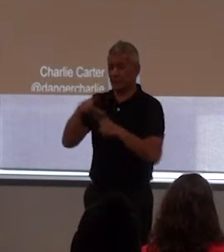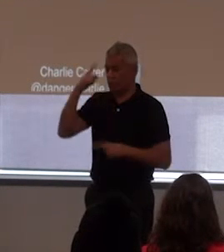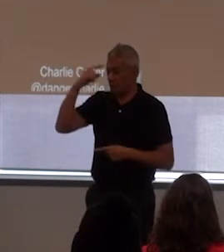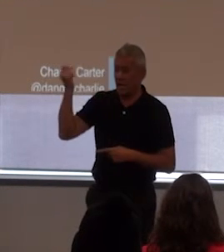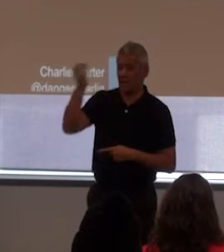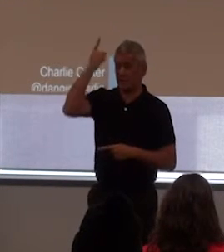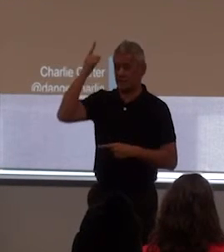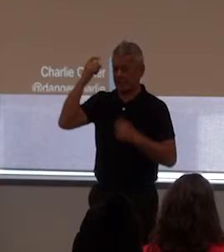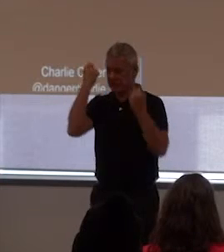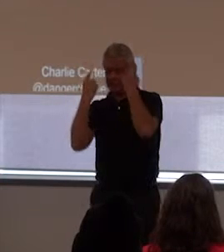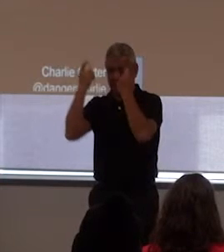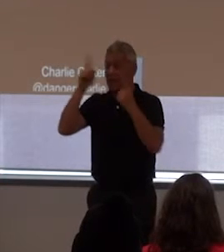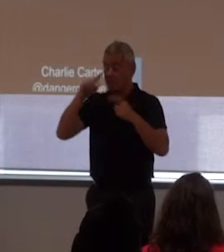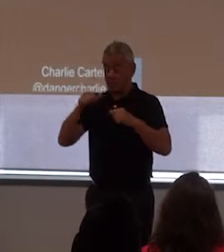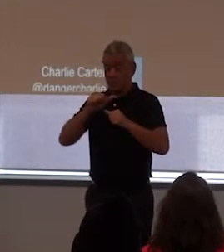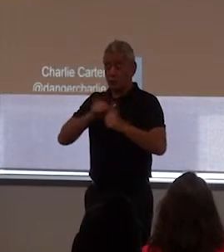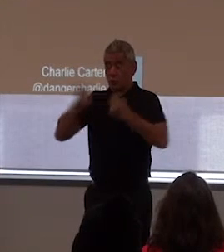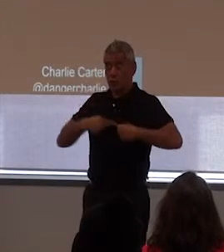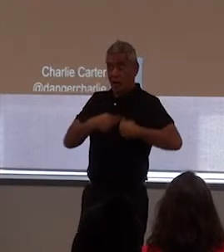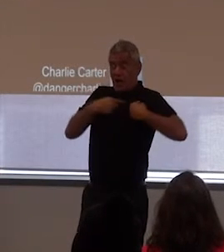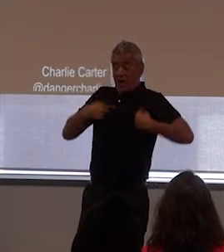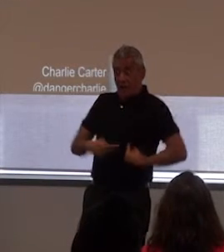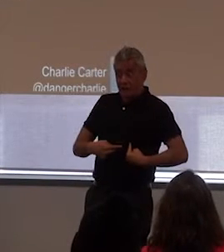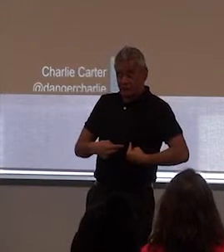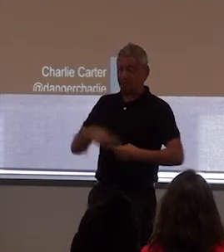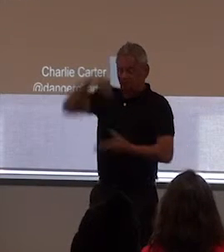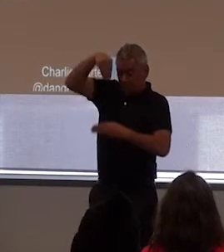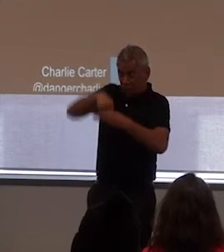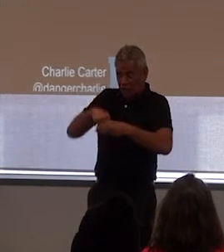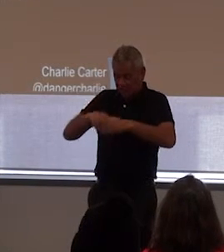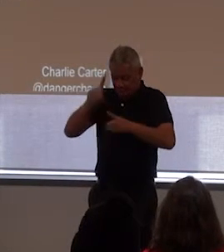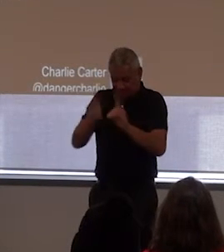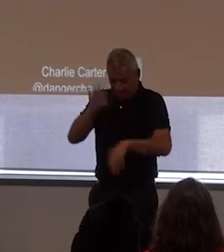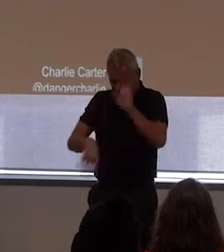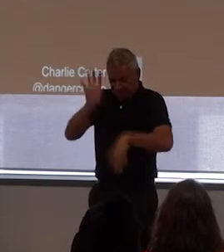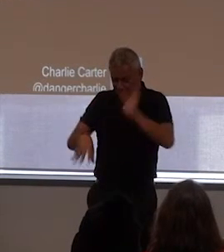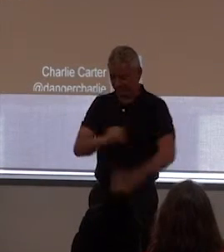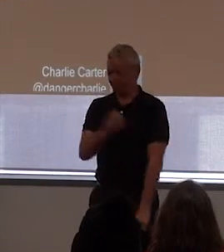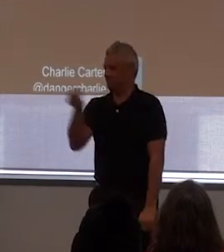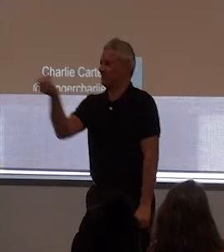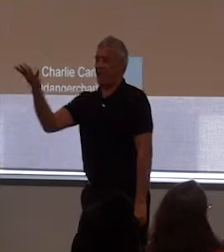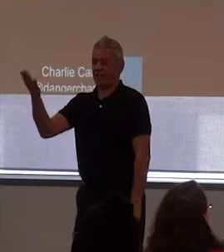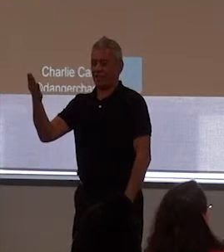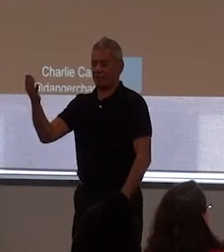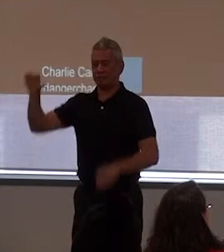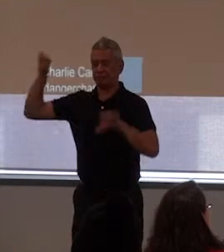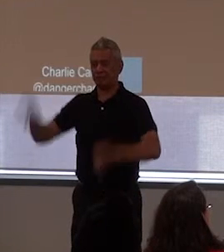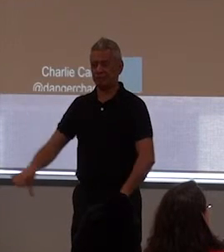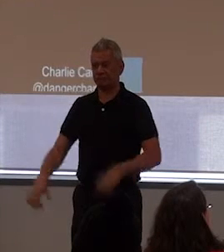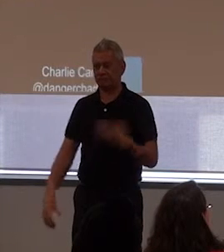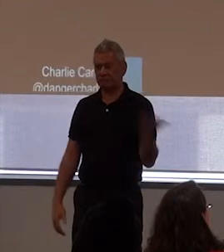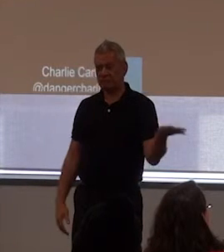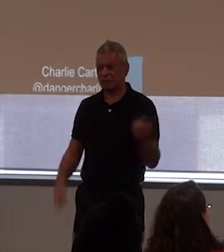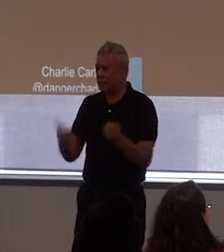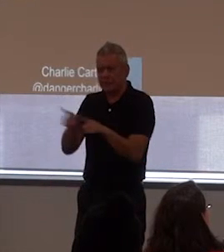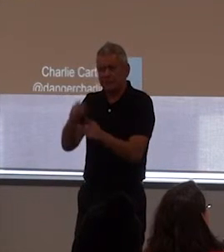intentions, but unfortunately, it doesn't always work out the way they want it. So something obviously